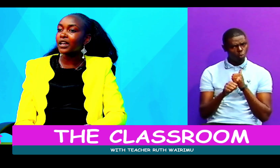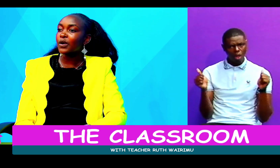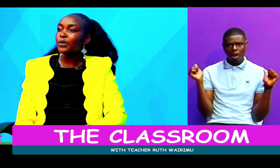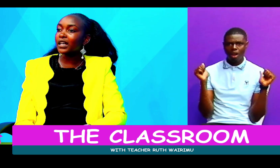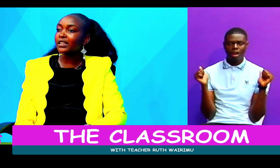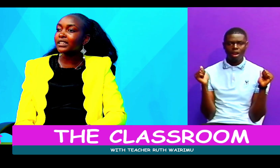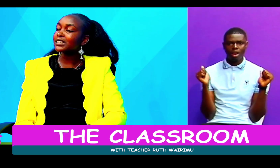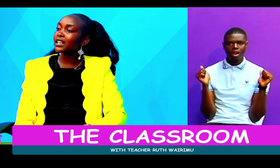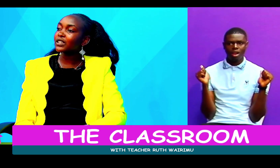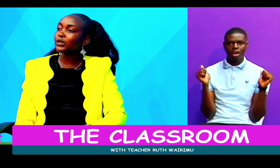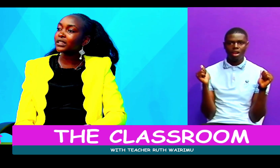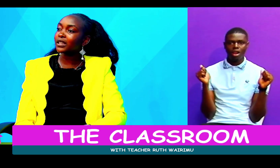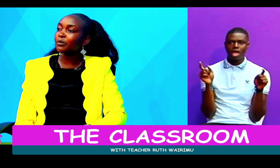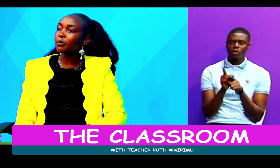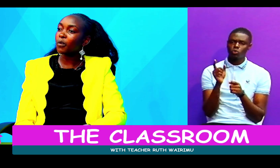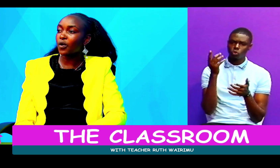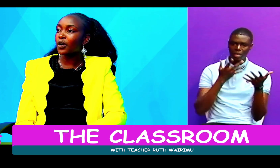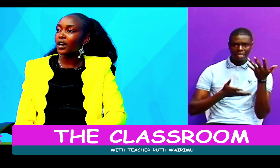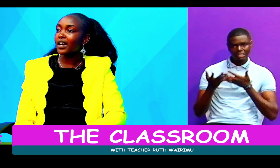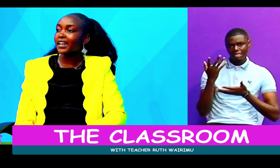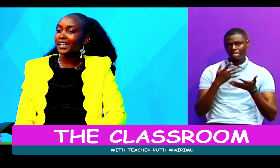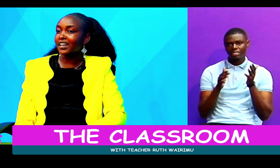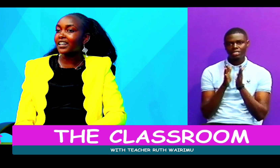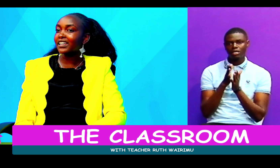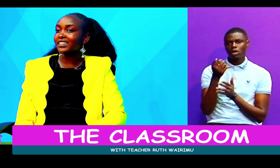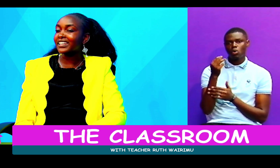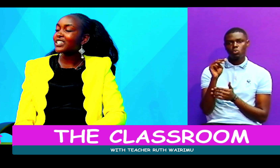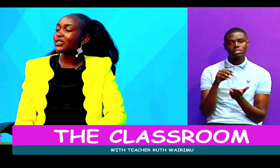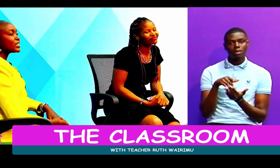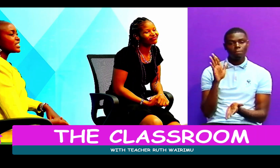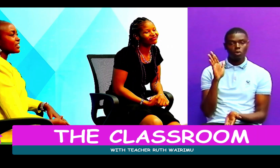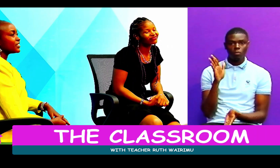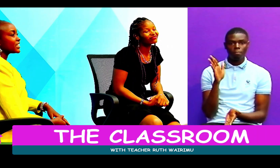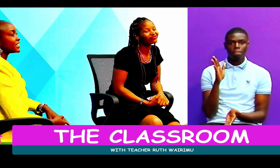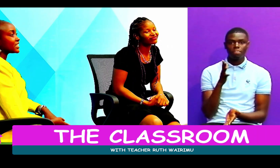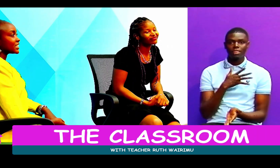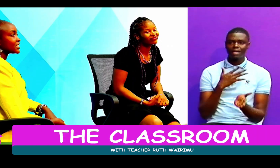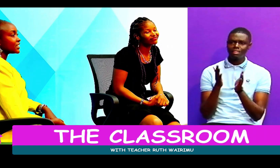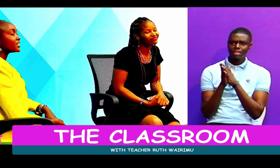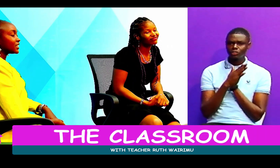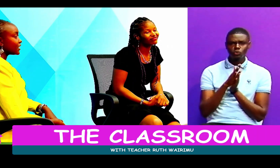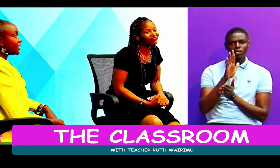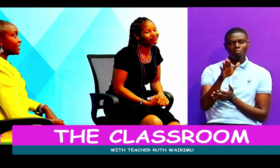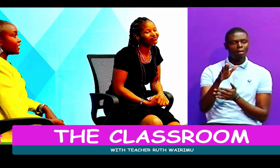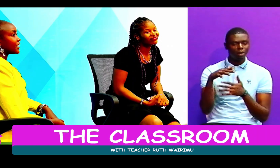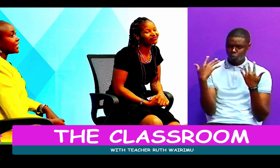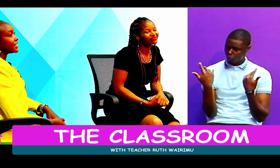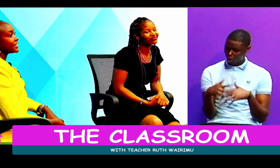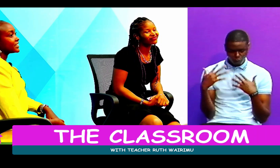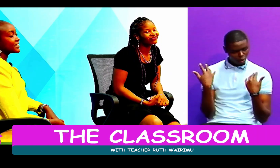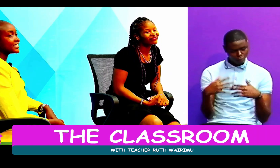can interact with them more. Yeah, and their stories are very interesting.